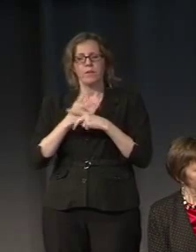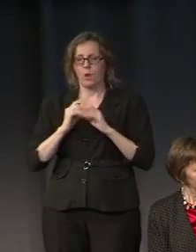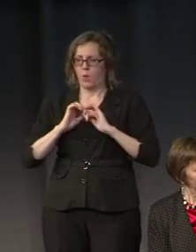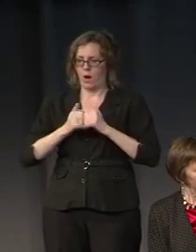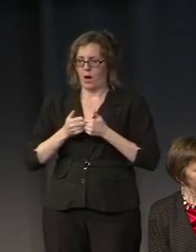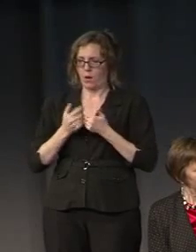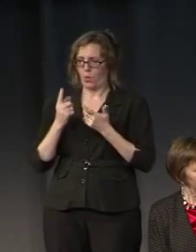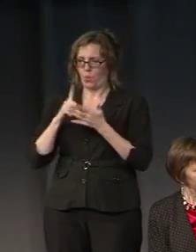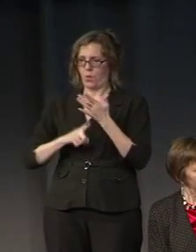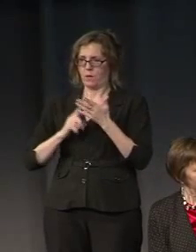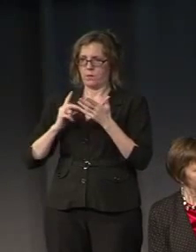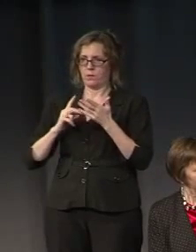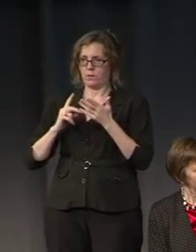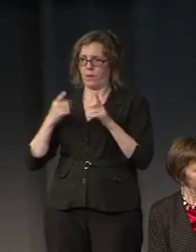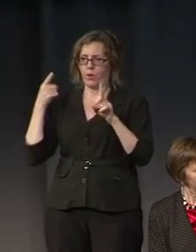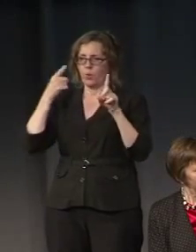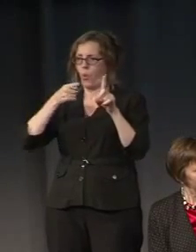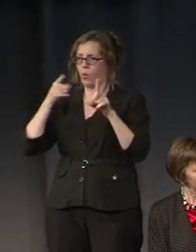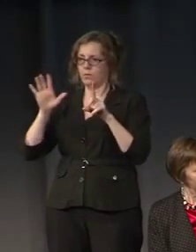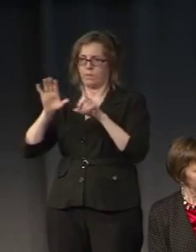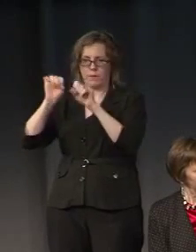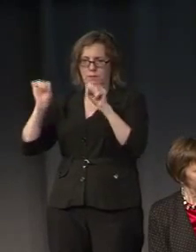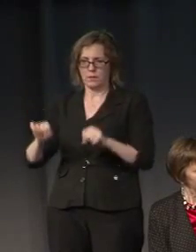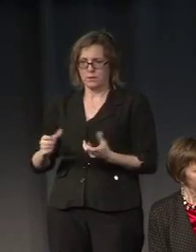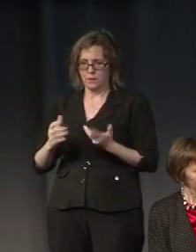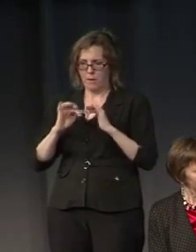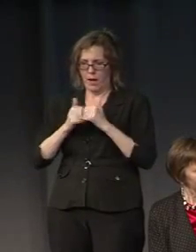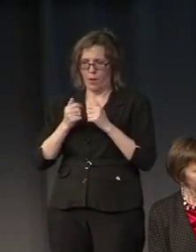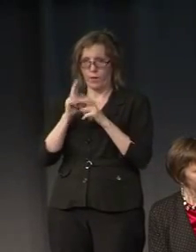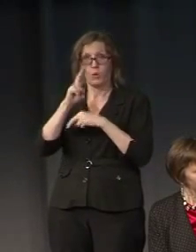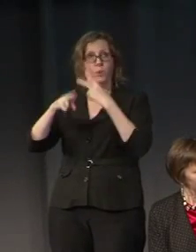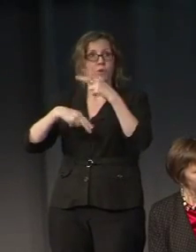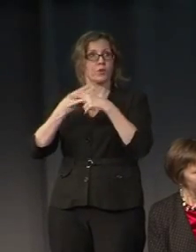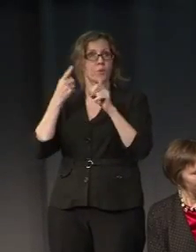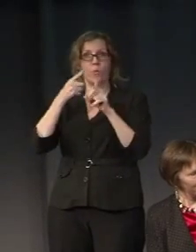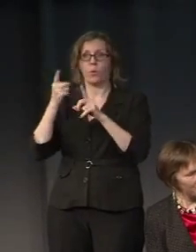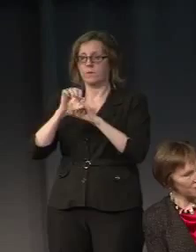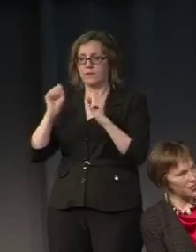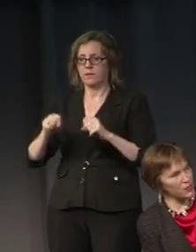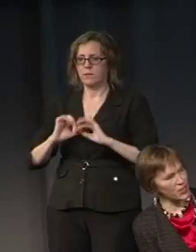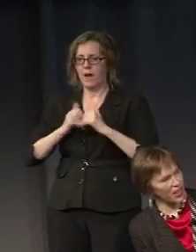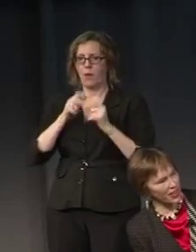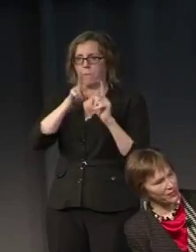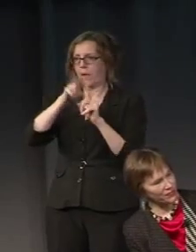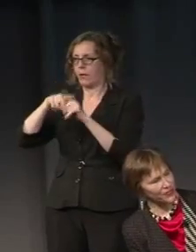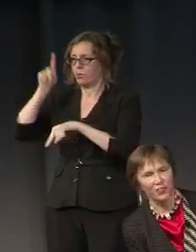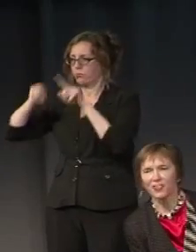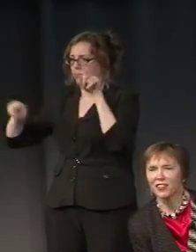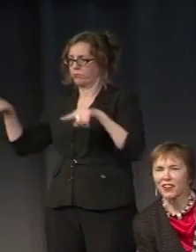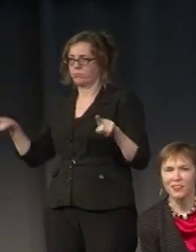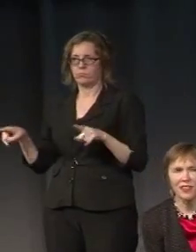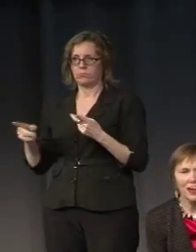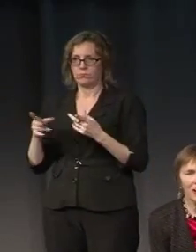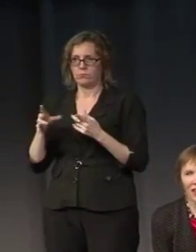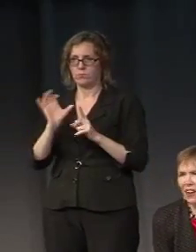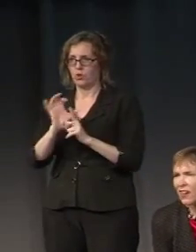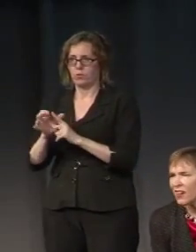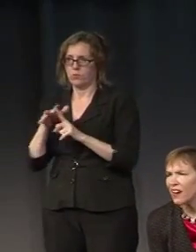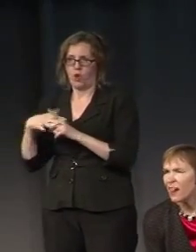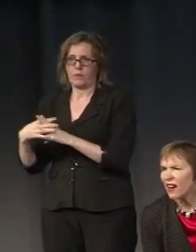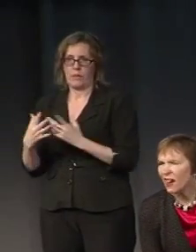then how are they deployable in different ways in different contexts? Yeah. Did you have something to add? Okay.